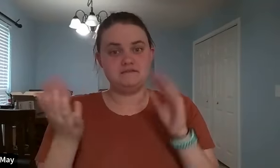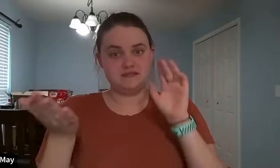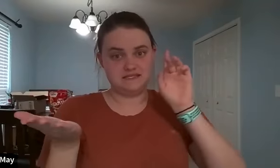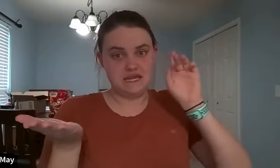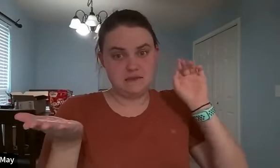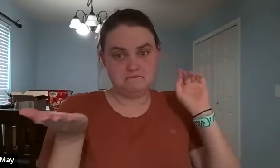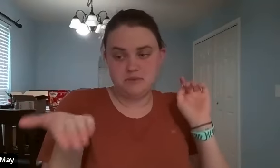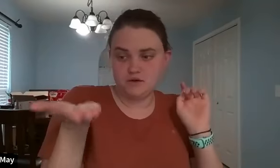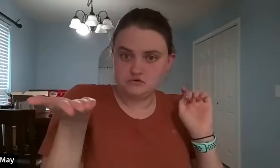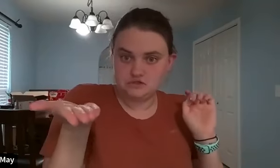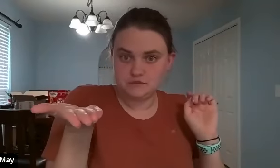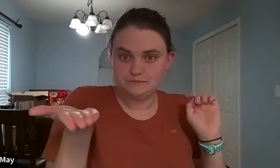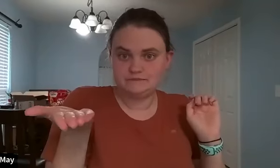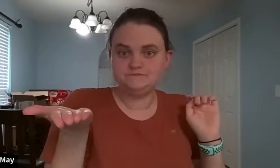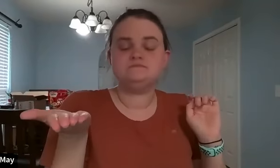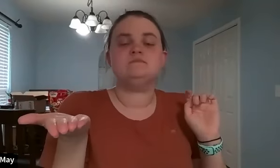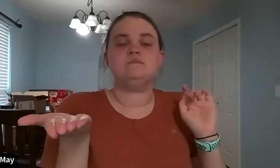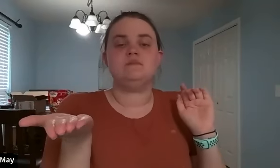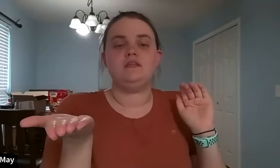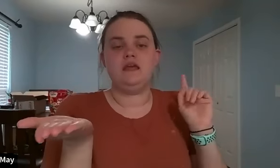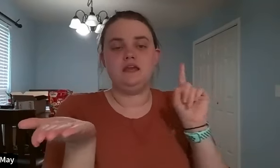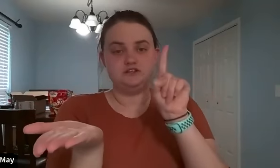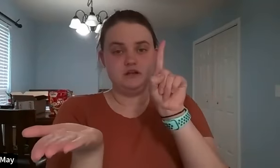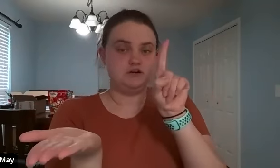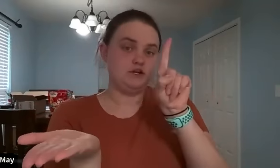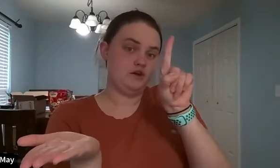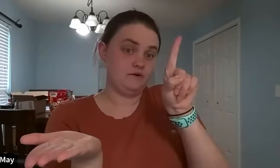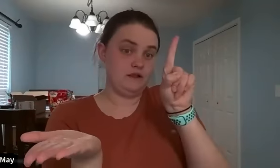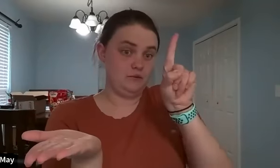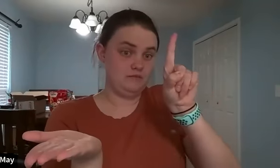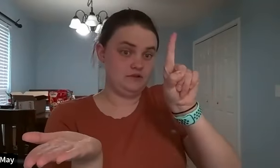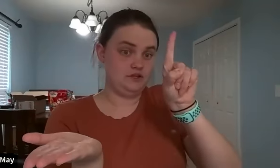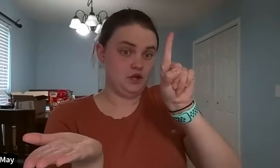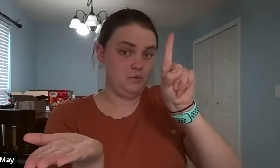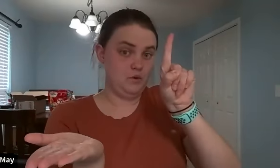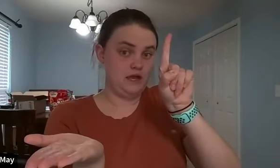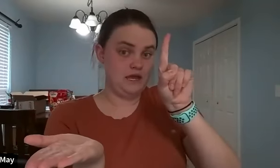that same pose. And you're now going to go for like 1,000,000. You go